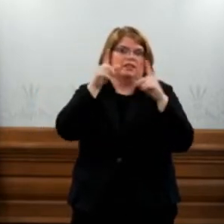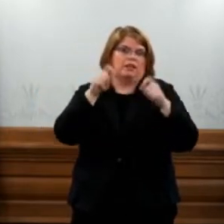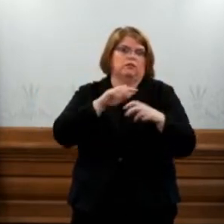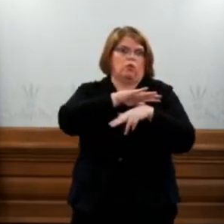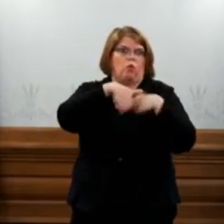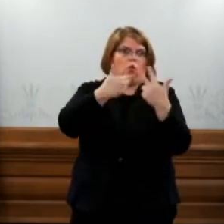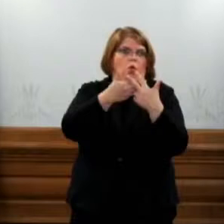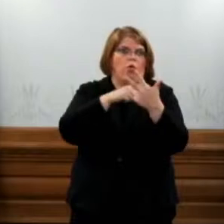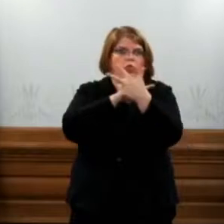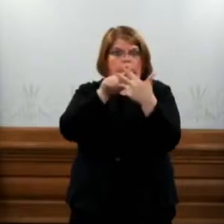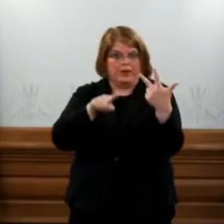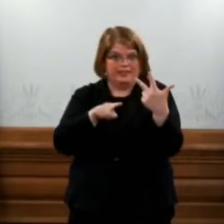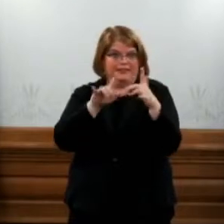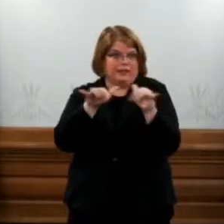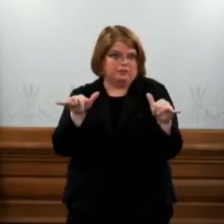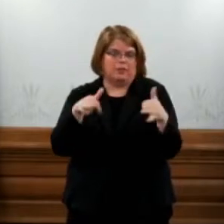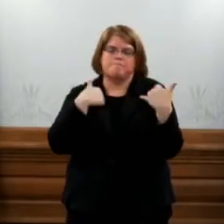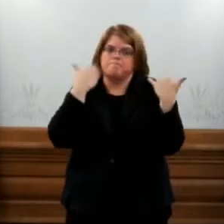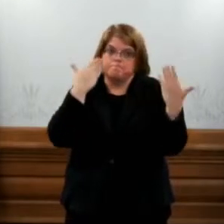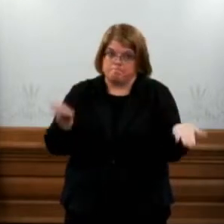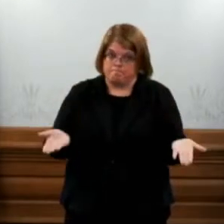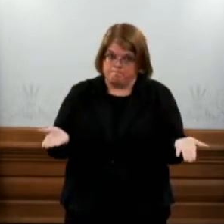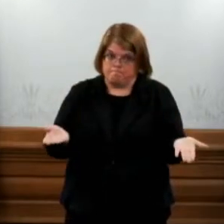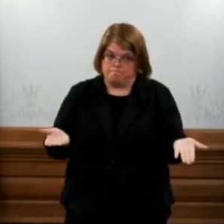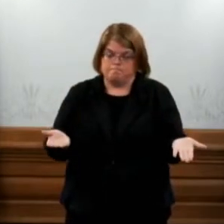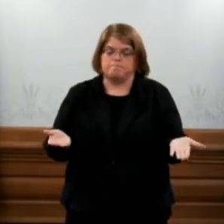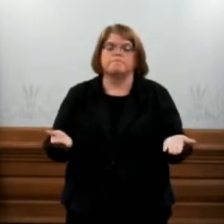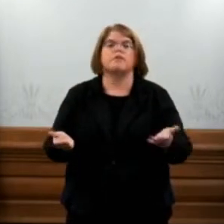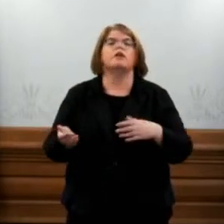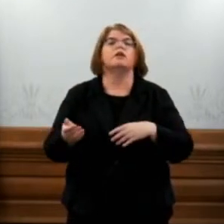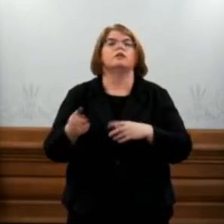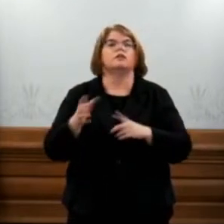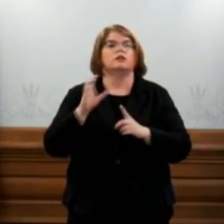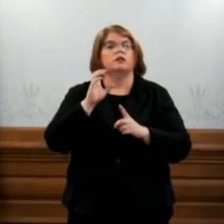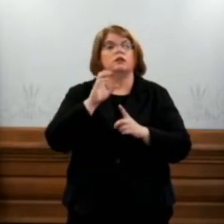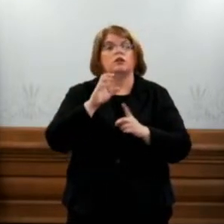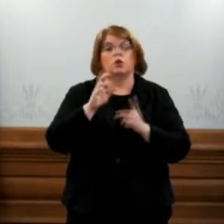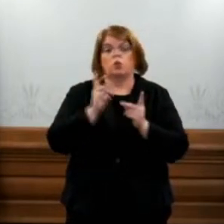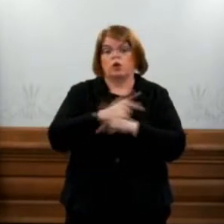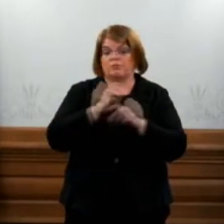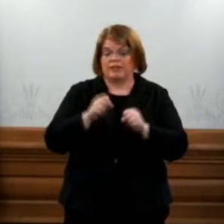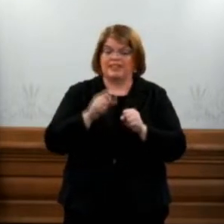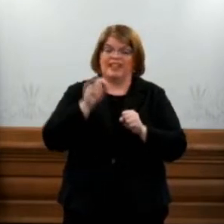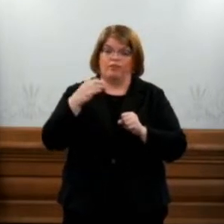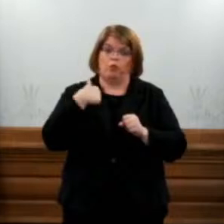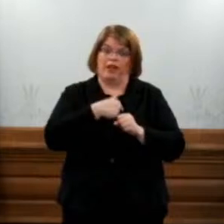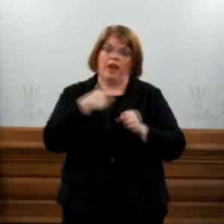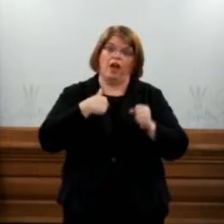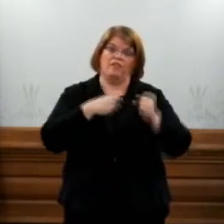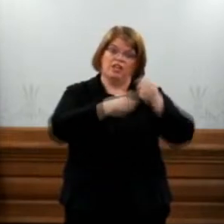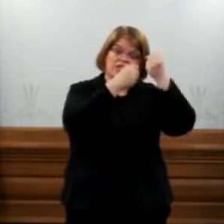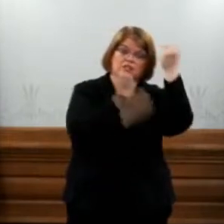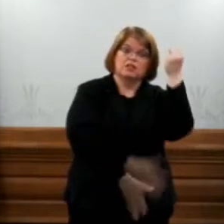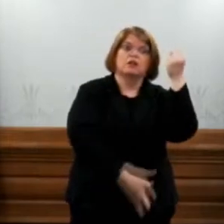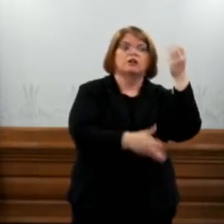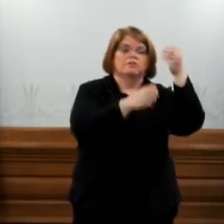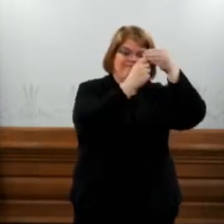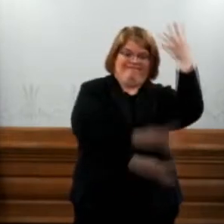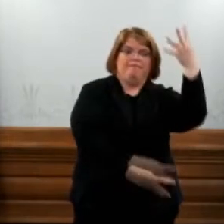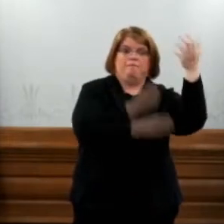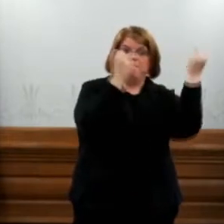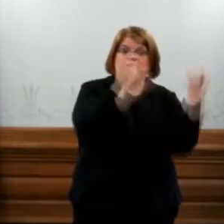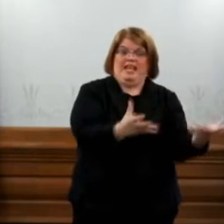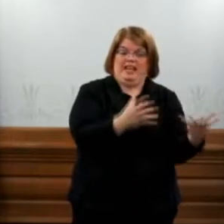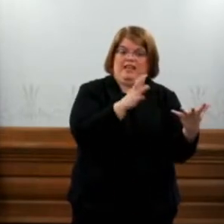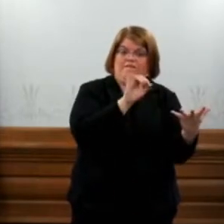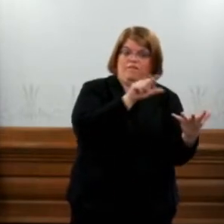And the worst case scenario, obviously, is if we have a lot of influenza and a lot of COVID-19. And I don't